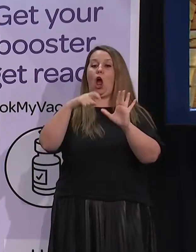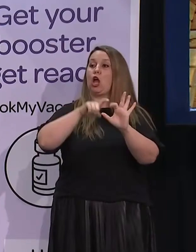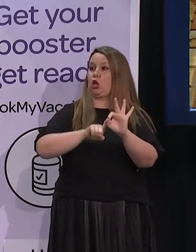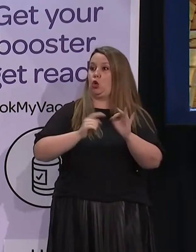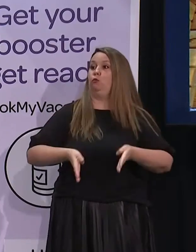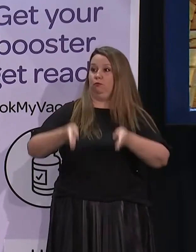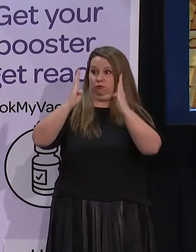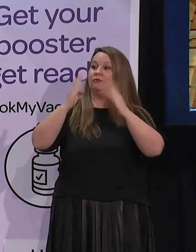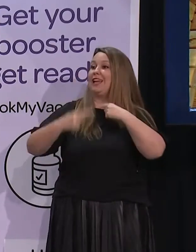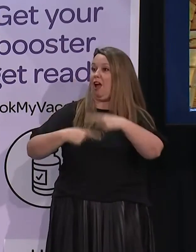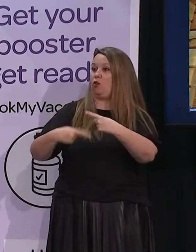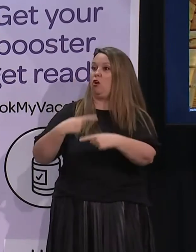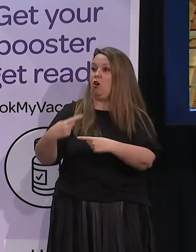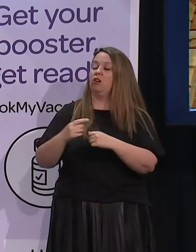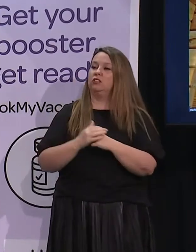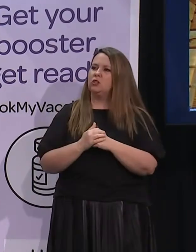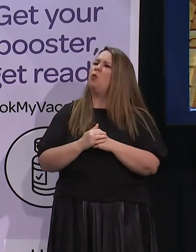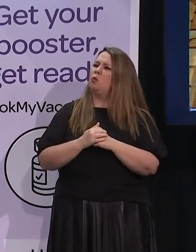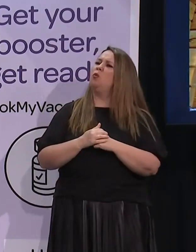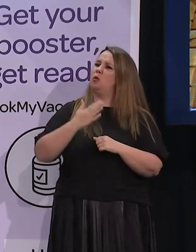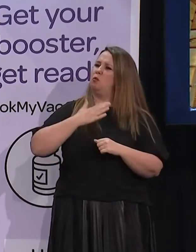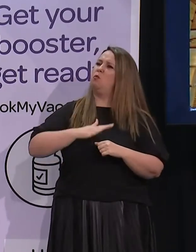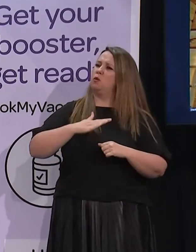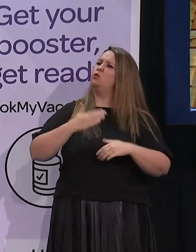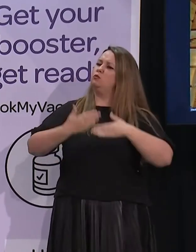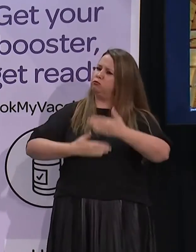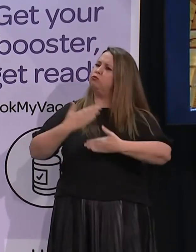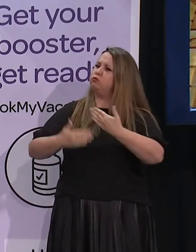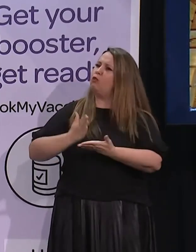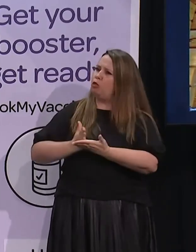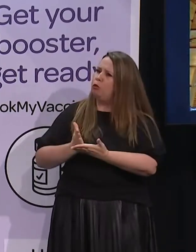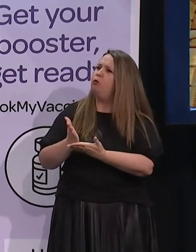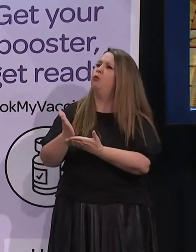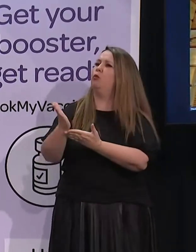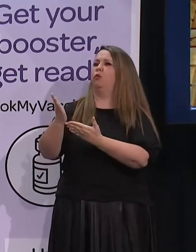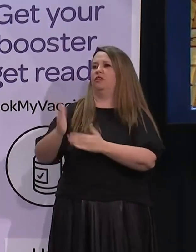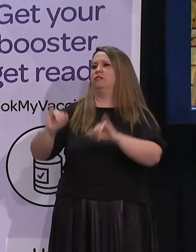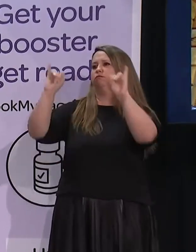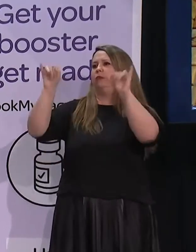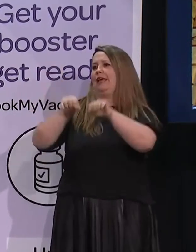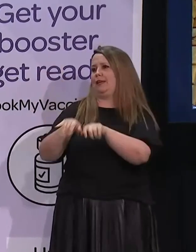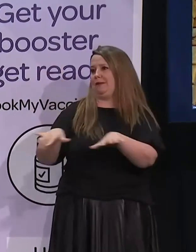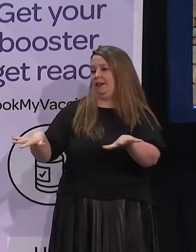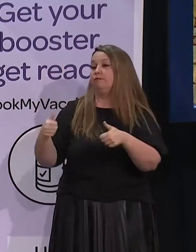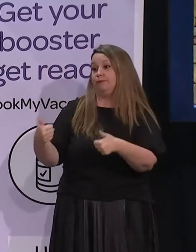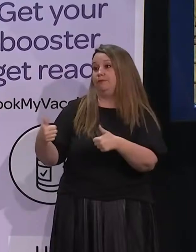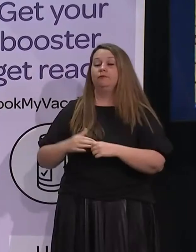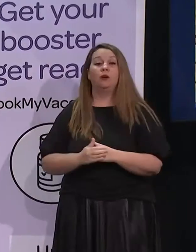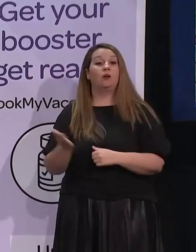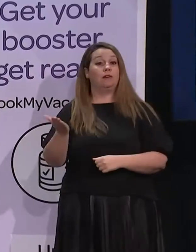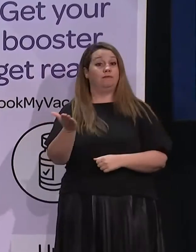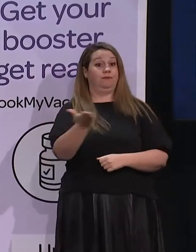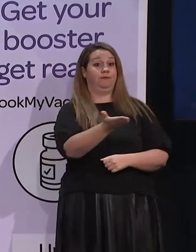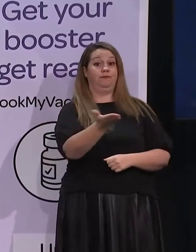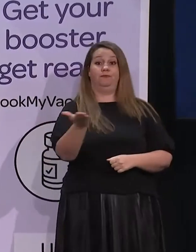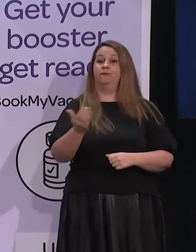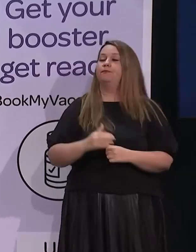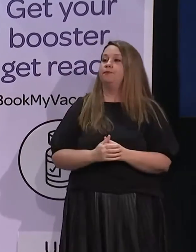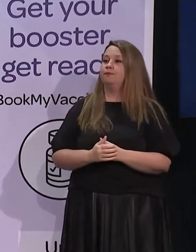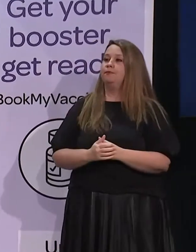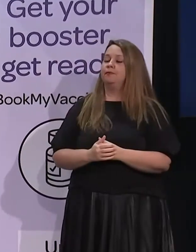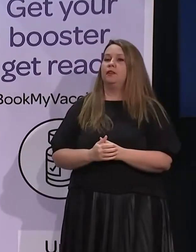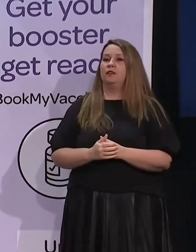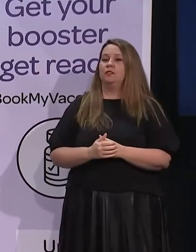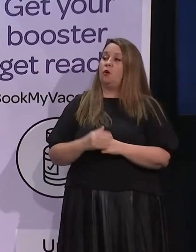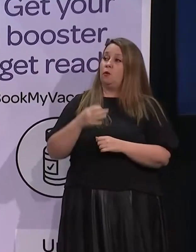sensibly need to be in place as we continue our journey through this pandemic. Jessica, then Jenna. and then I'll come into the front with Thomas. Omicron's set to peak in